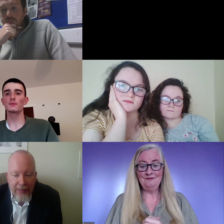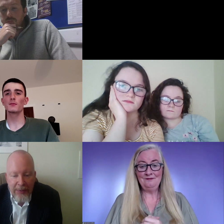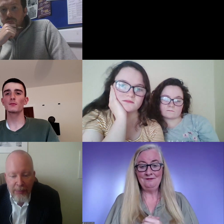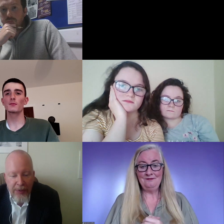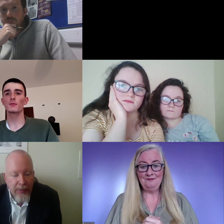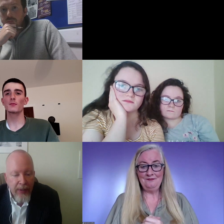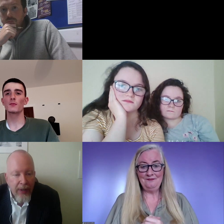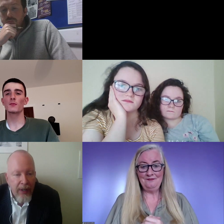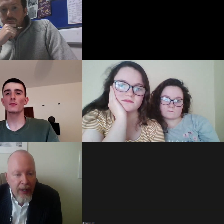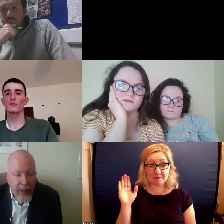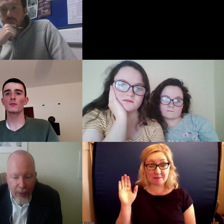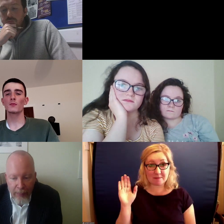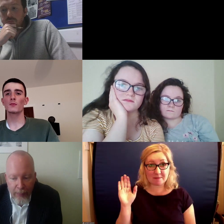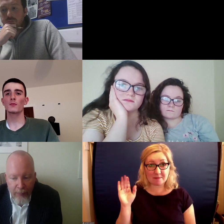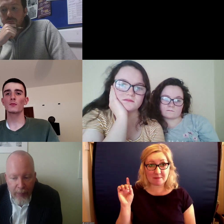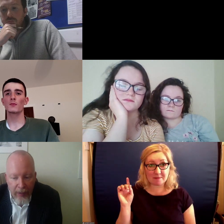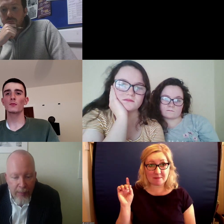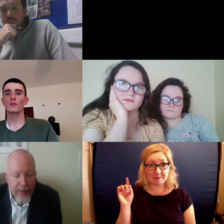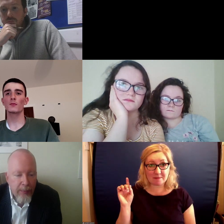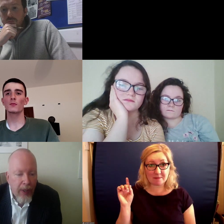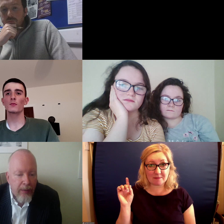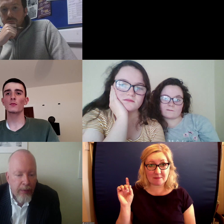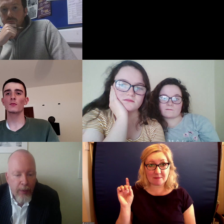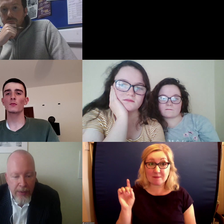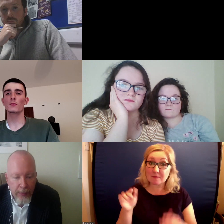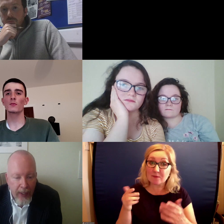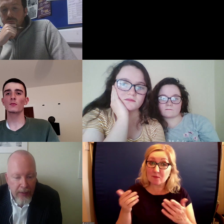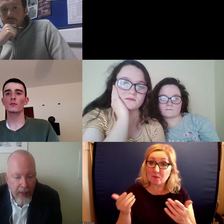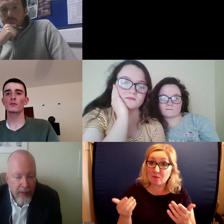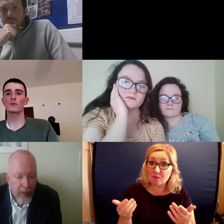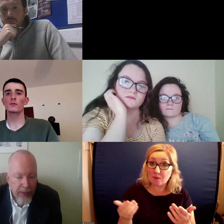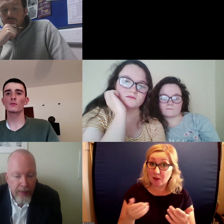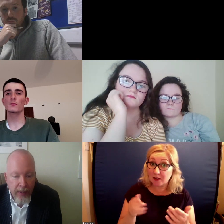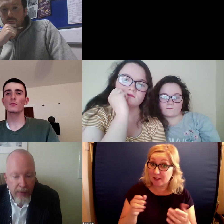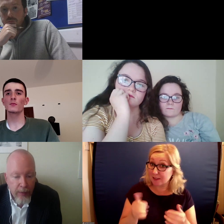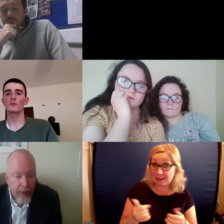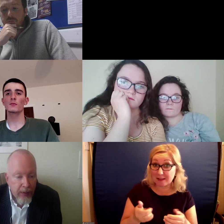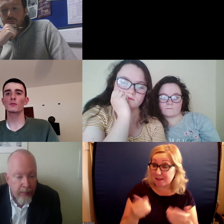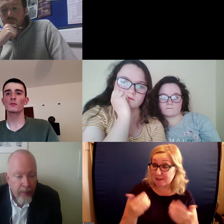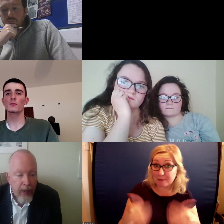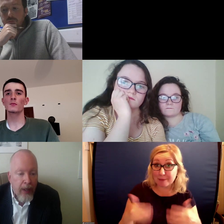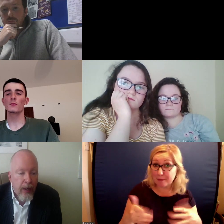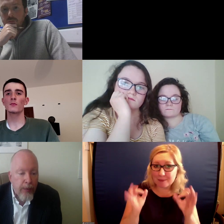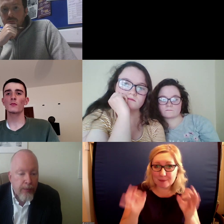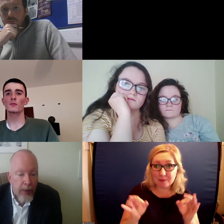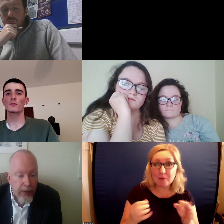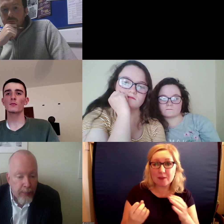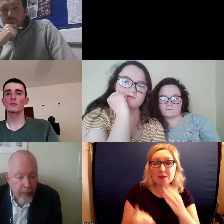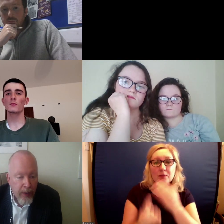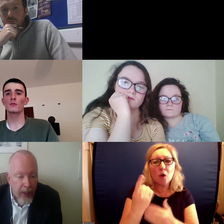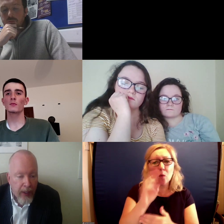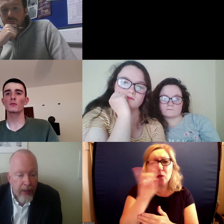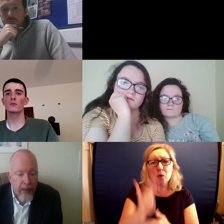that just was never there. Let me just jump. We have a question here from Kathy at Michigan State University. This is for